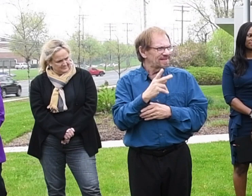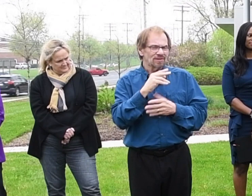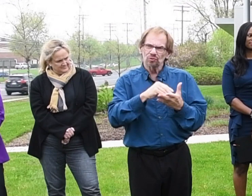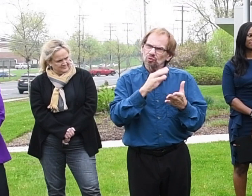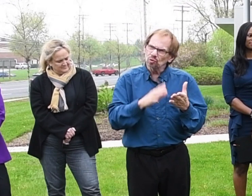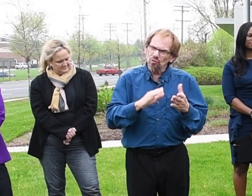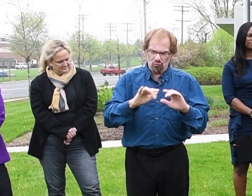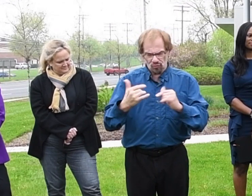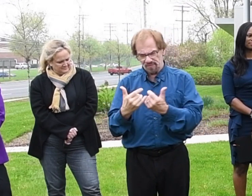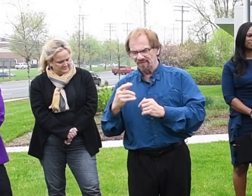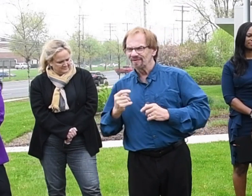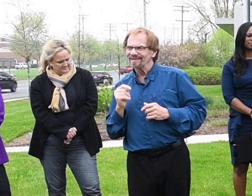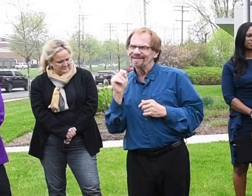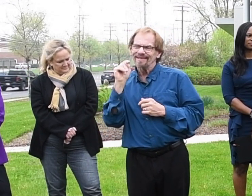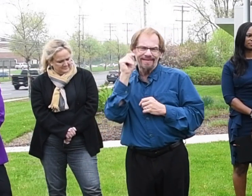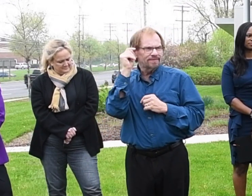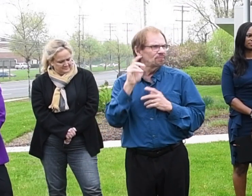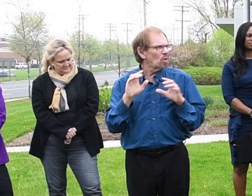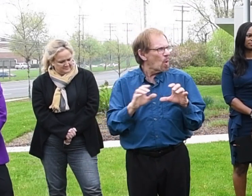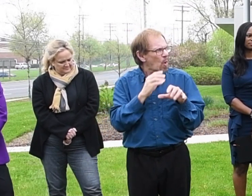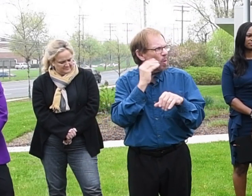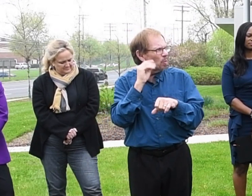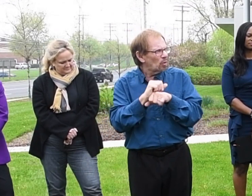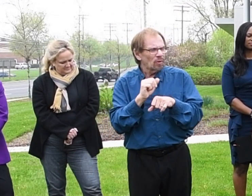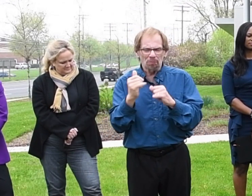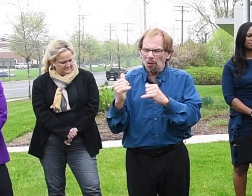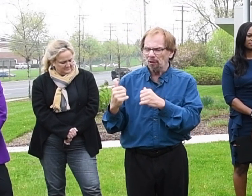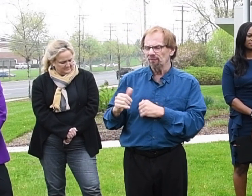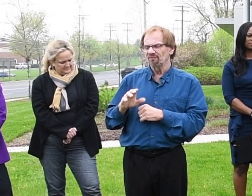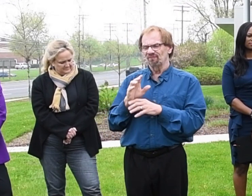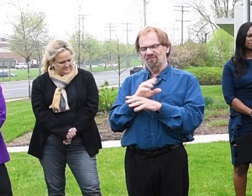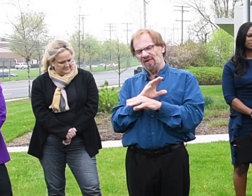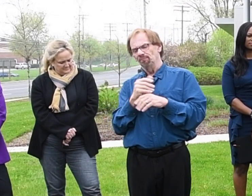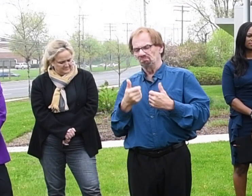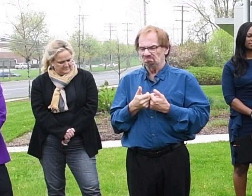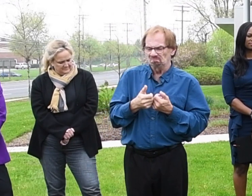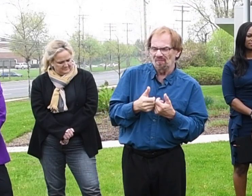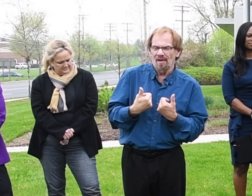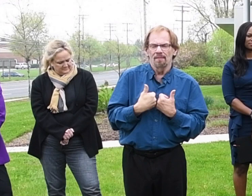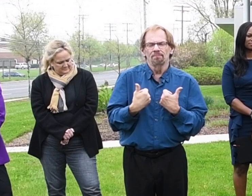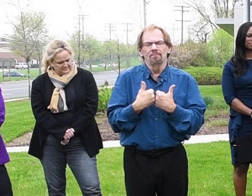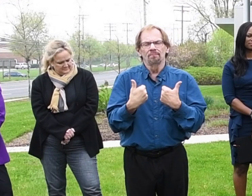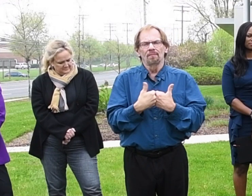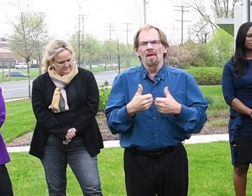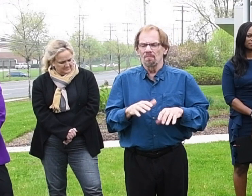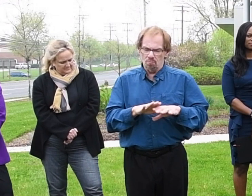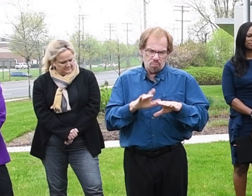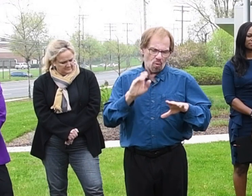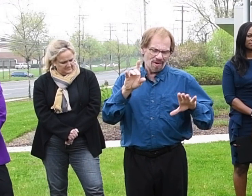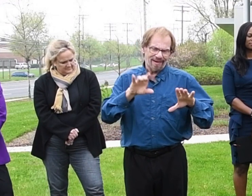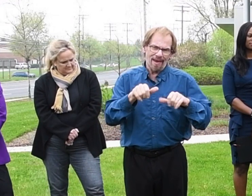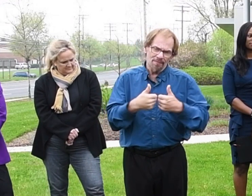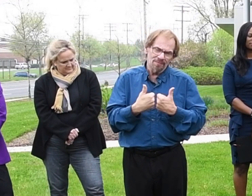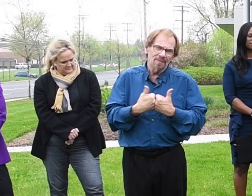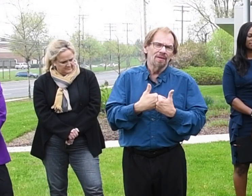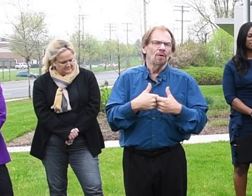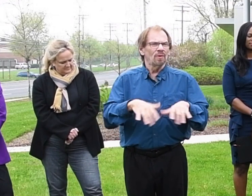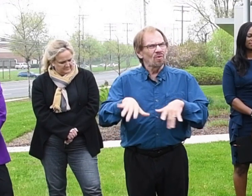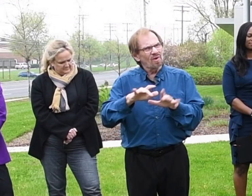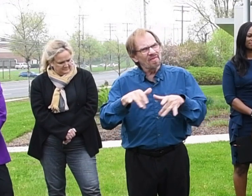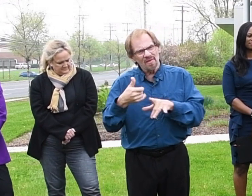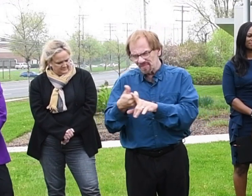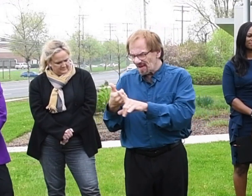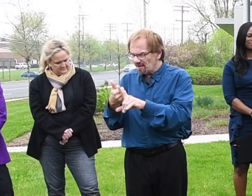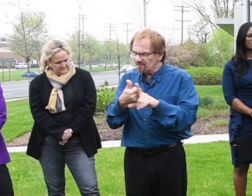teens doing homework and playing video games and board games, recording themselves in our sound recording studio, creating with STEM